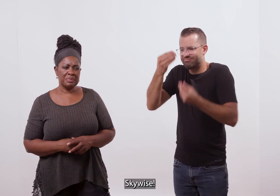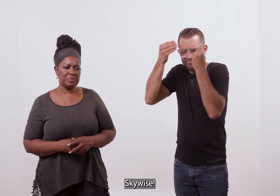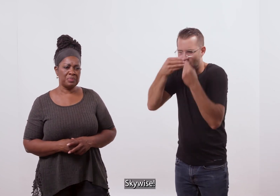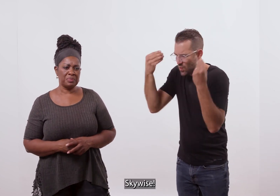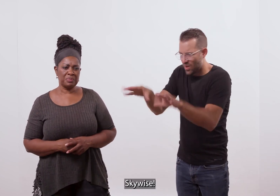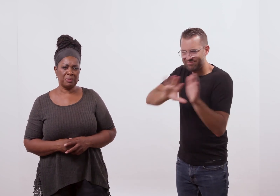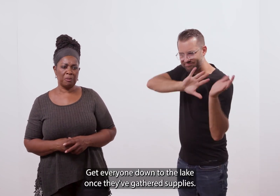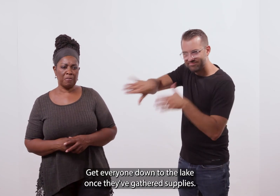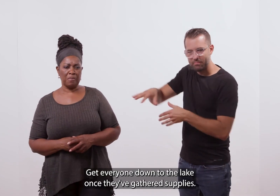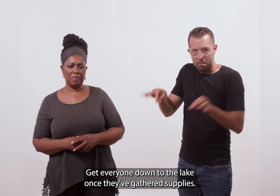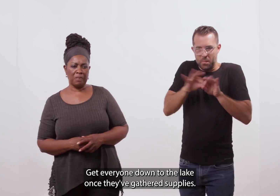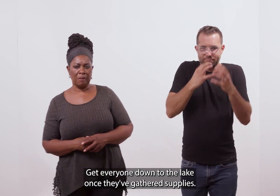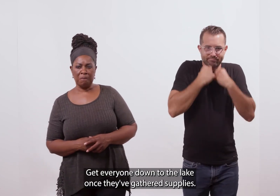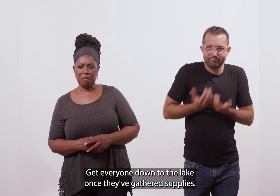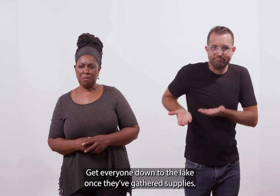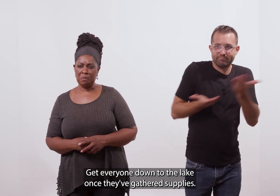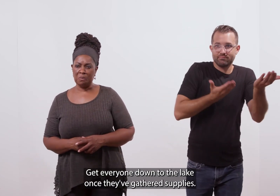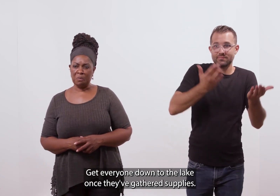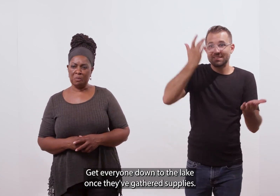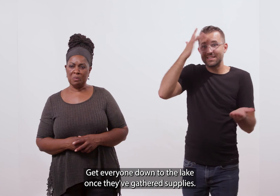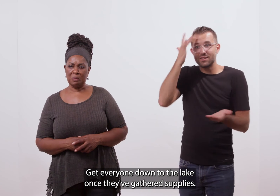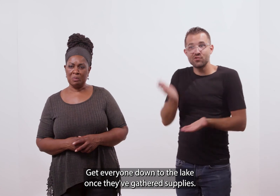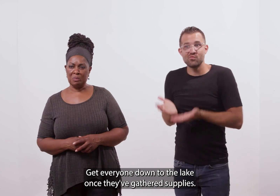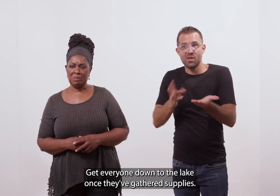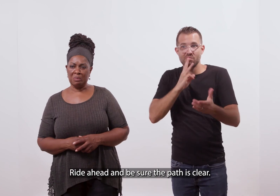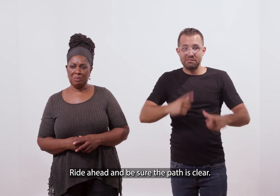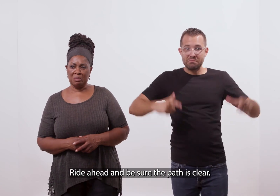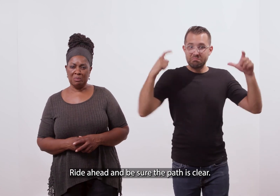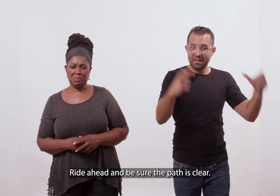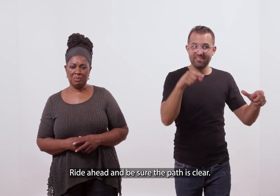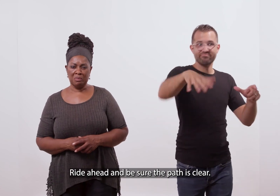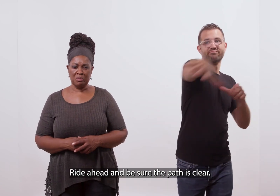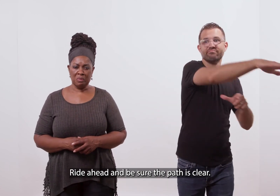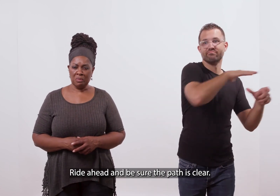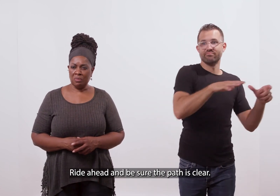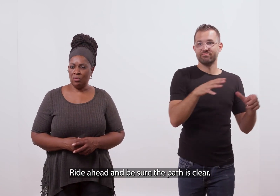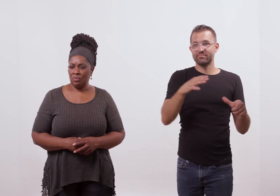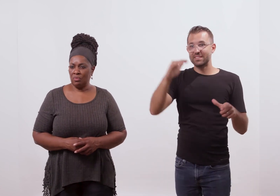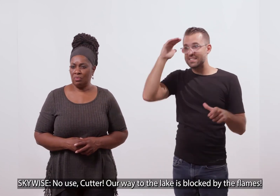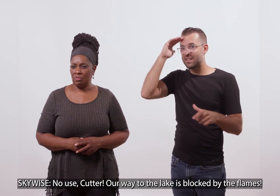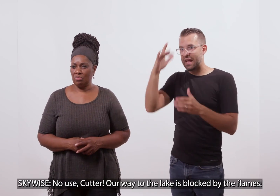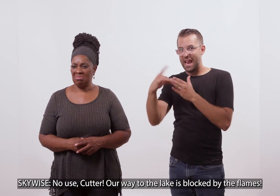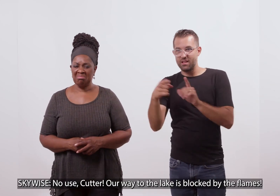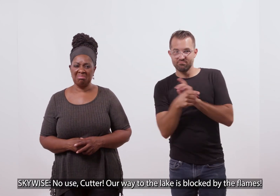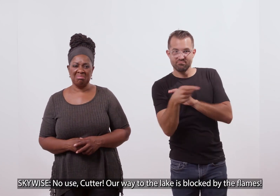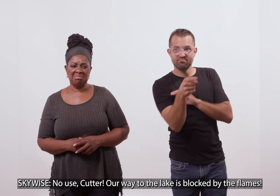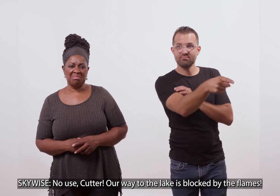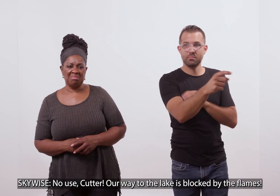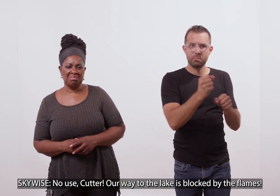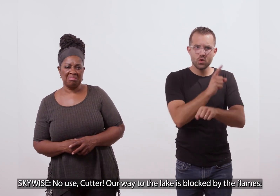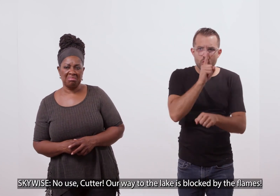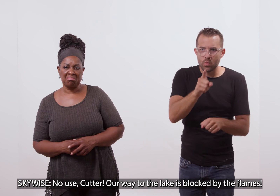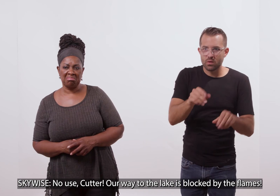Skywise, get everyone down to the lake once they've gathered supplies. Right ahead and be sure the path is clear. No use, Cutter. Our way to the